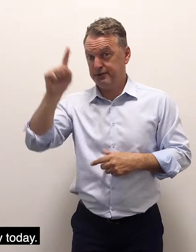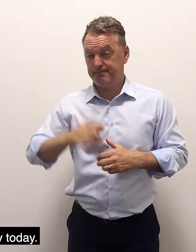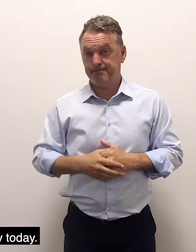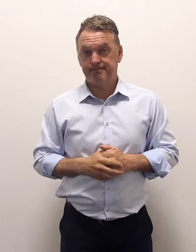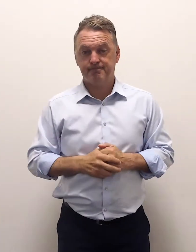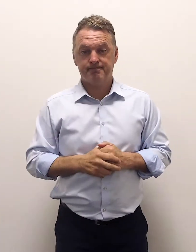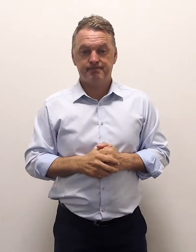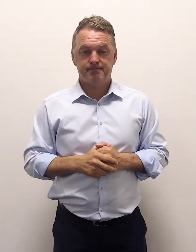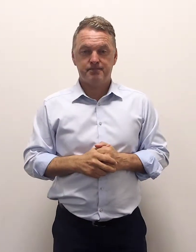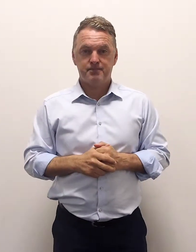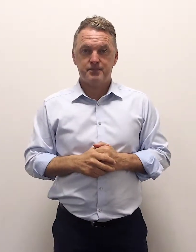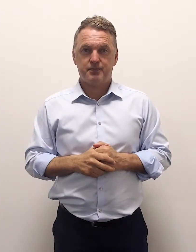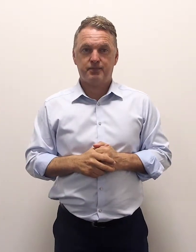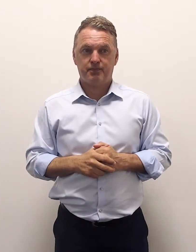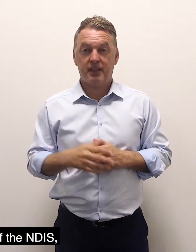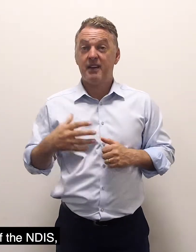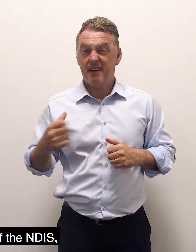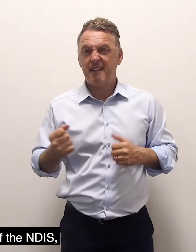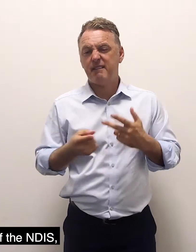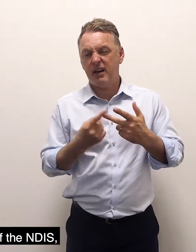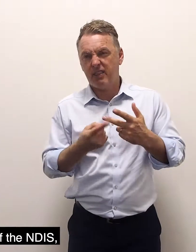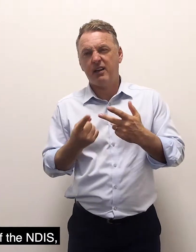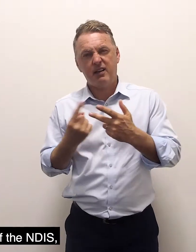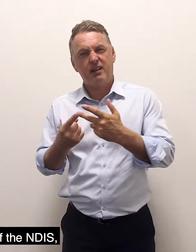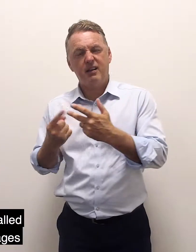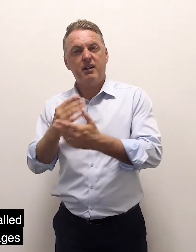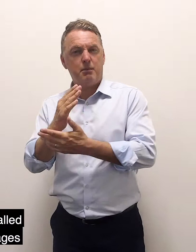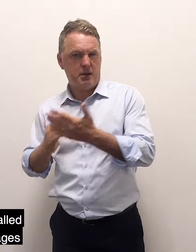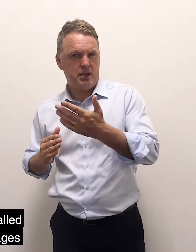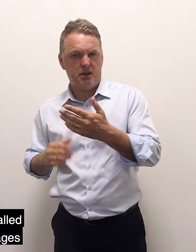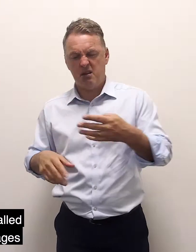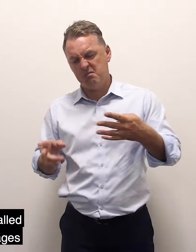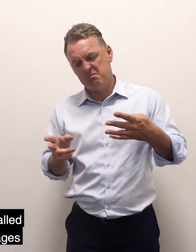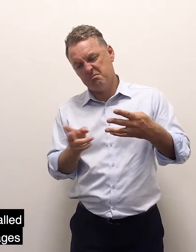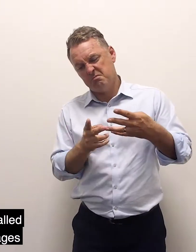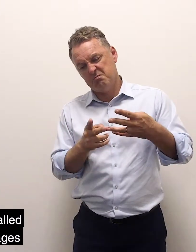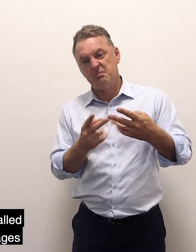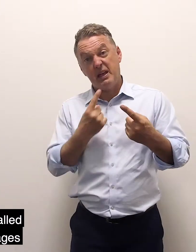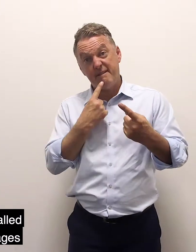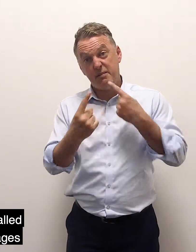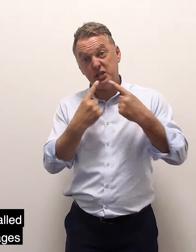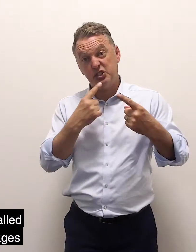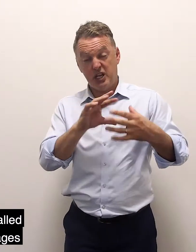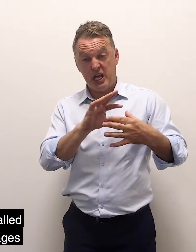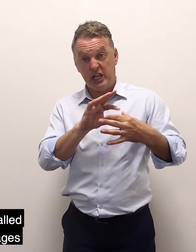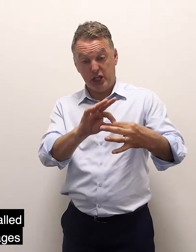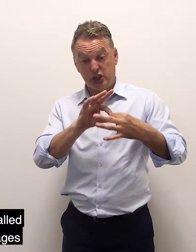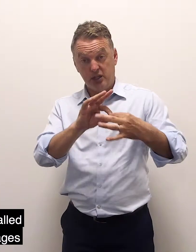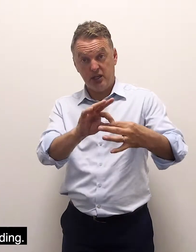about mostly today. There are other parts of the NDIS. There's a thing called